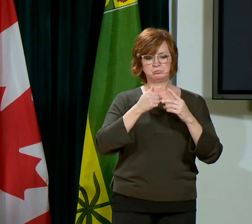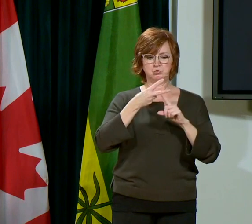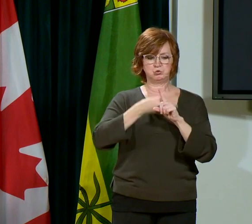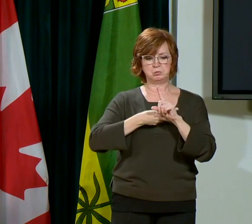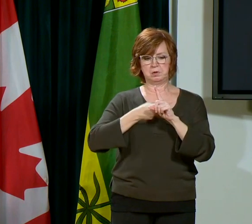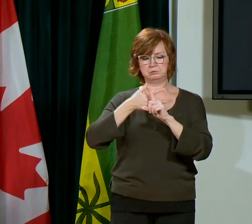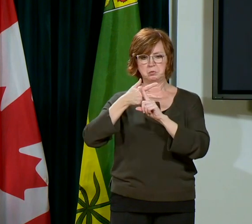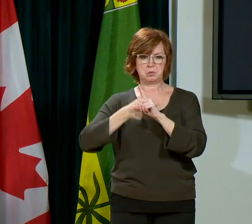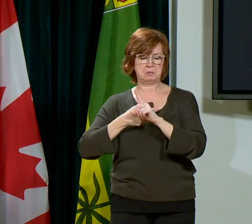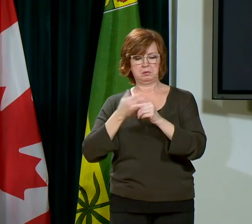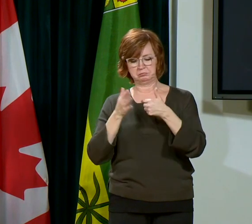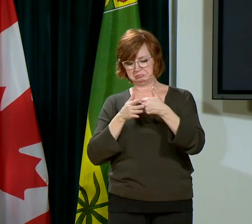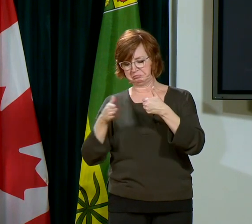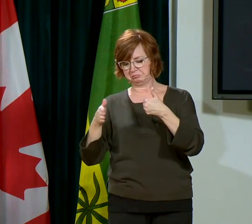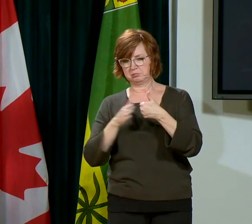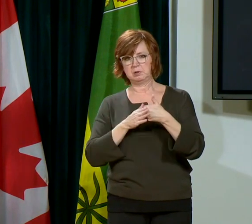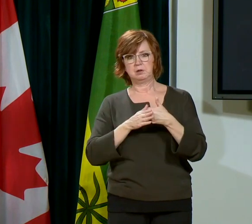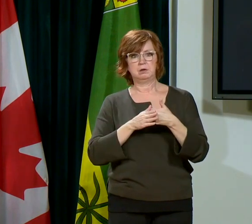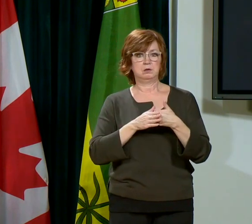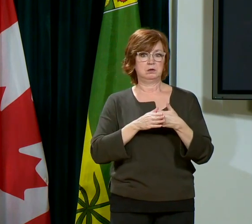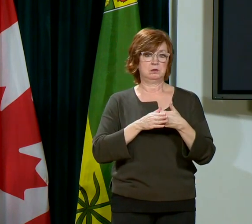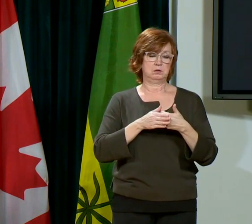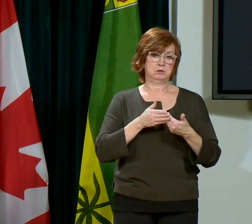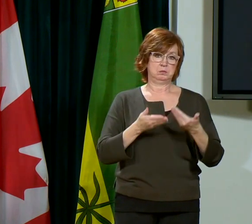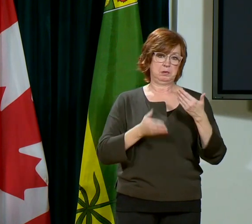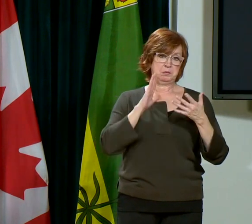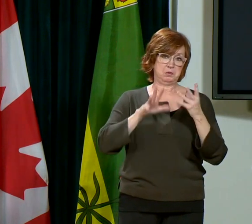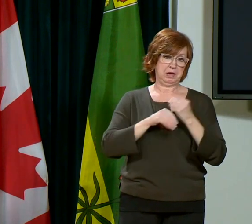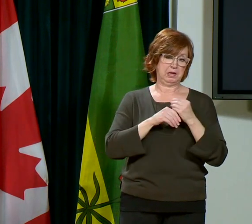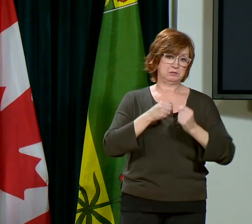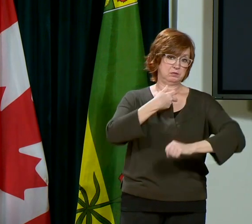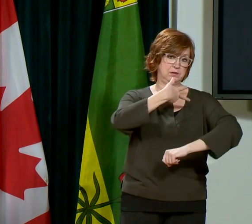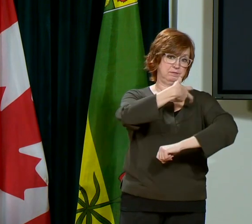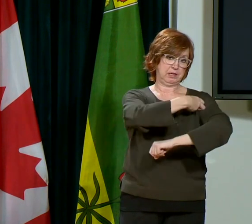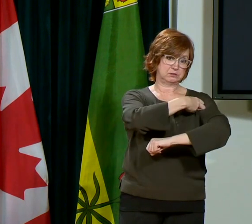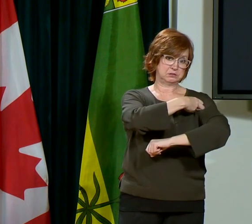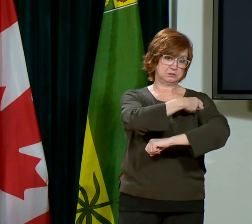and vaccines that will provide another layer of protection against COVID-19 because